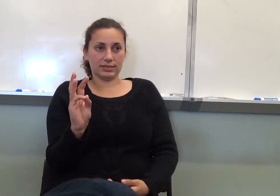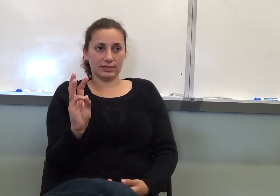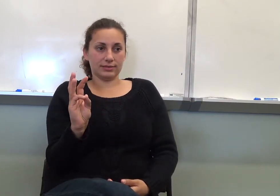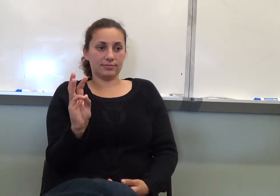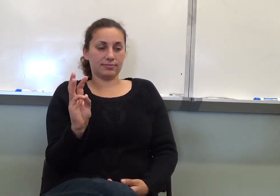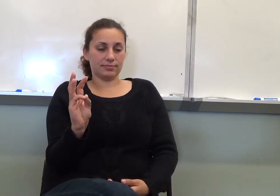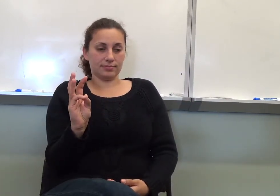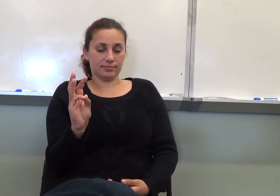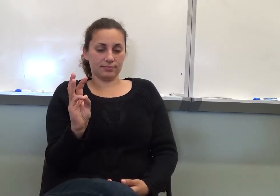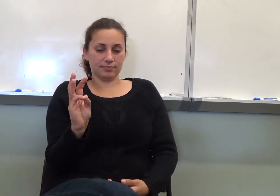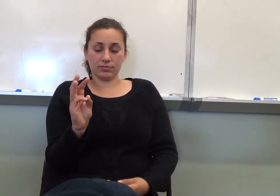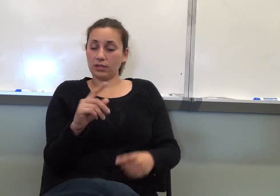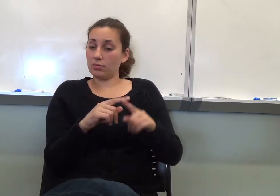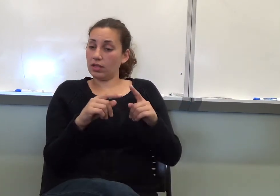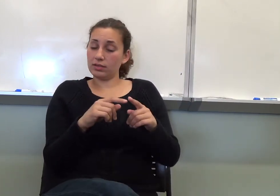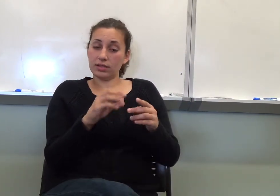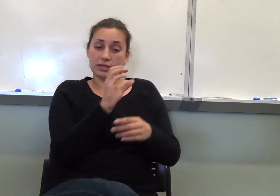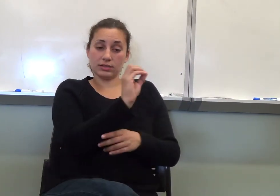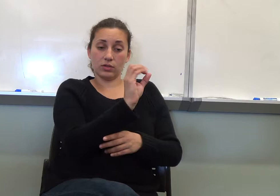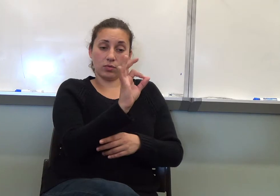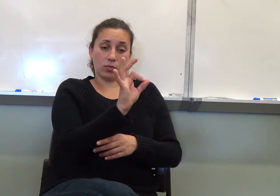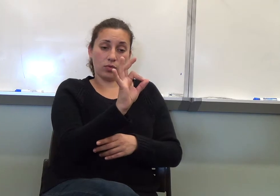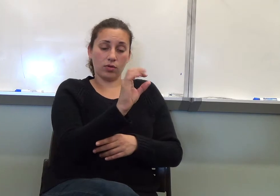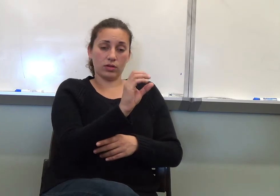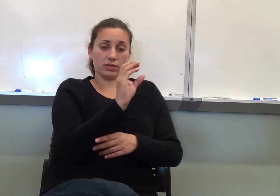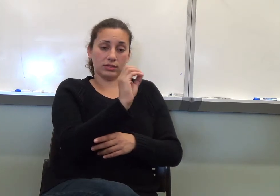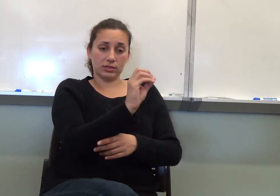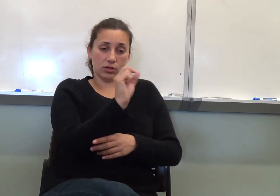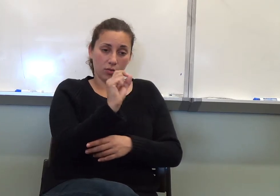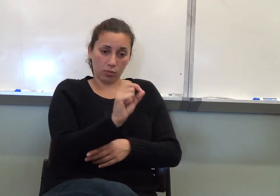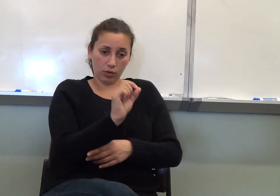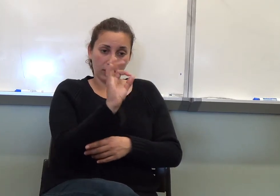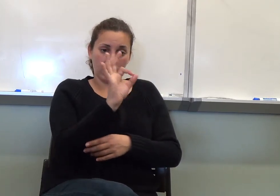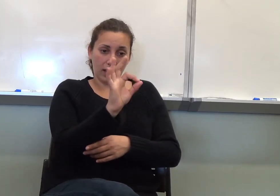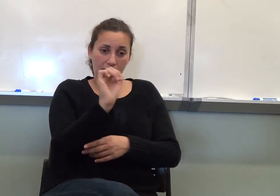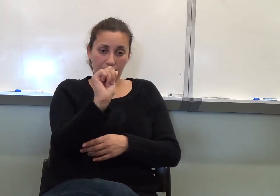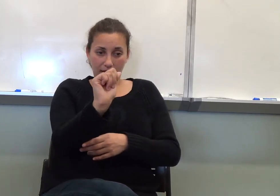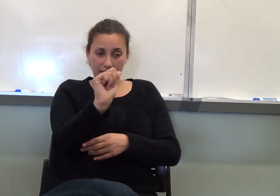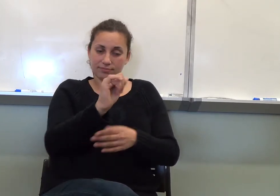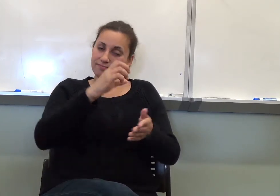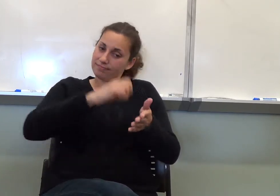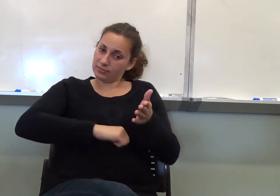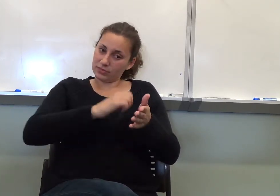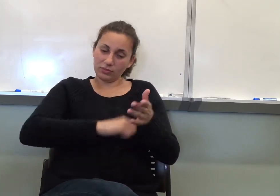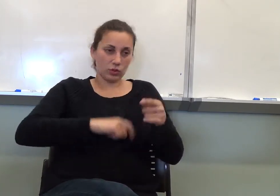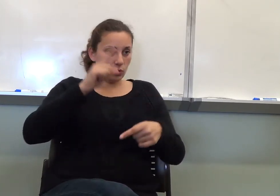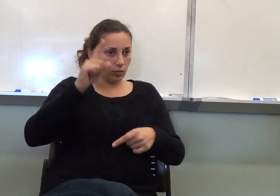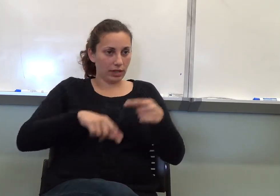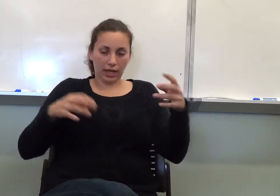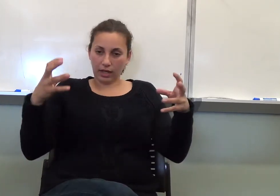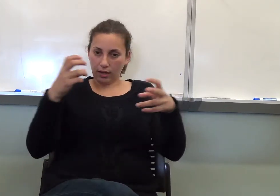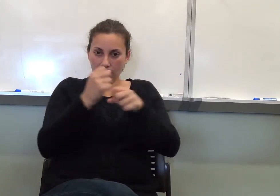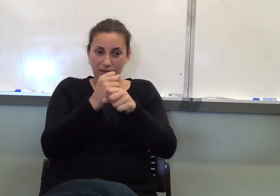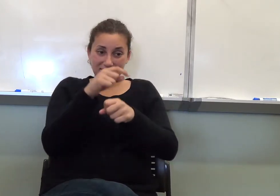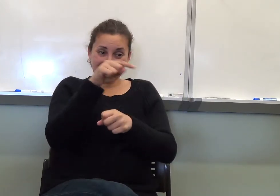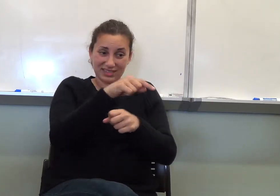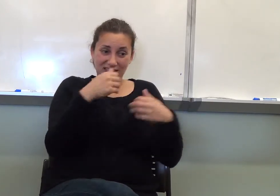still subtracting that 0.9a. There's no combining these two because this is a constant term. This one has what's called